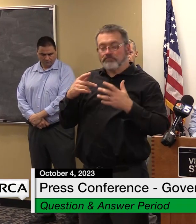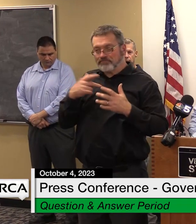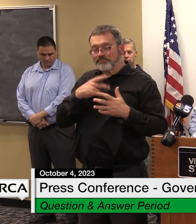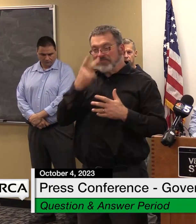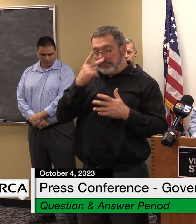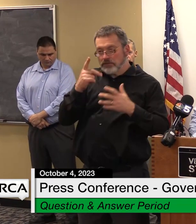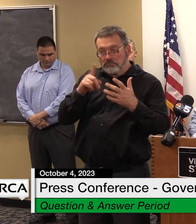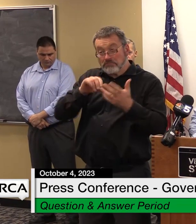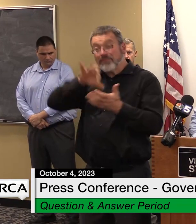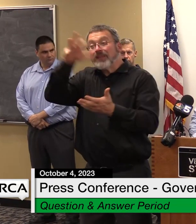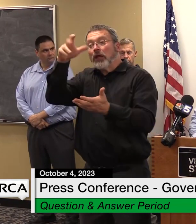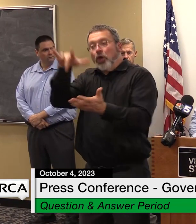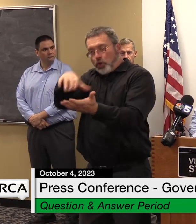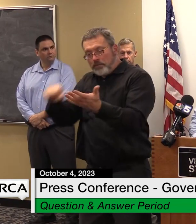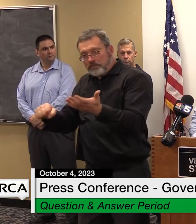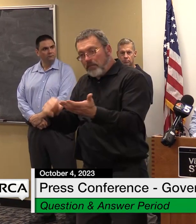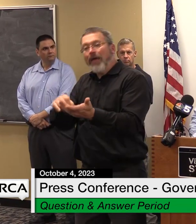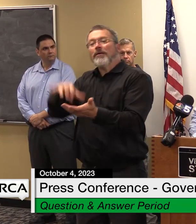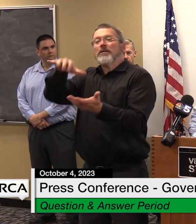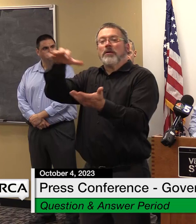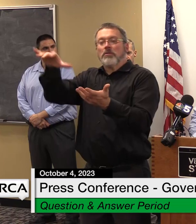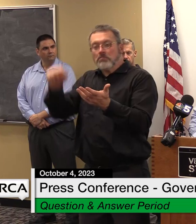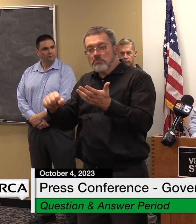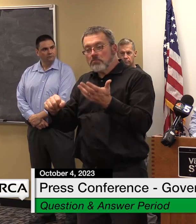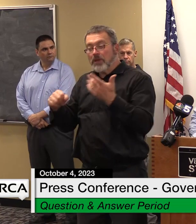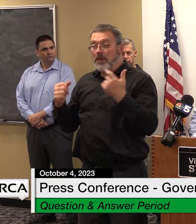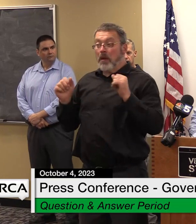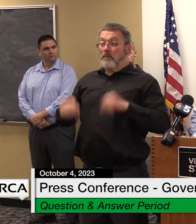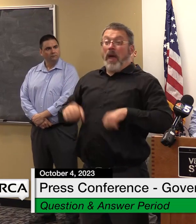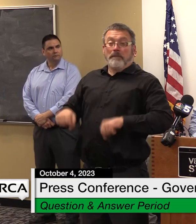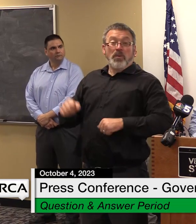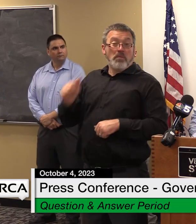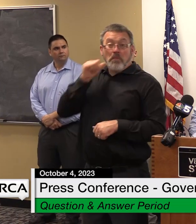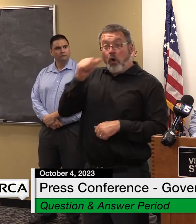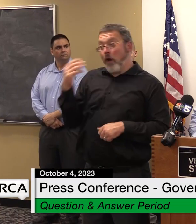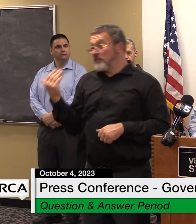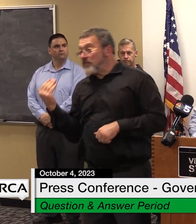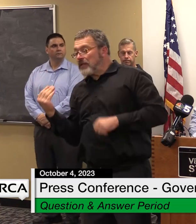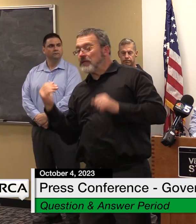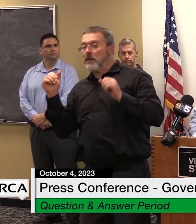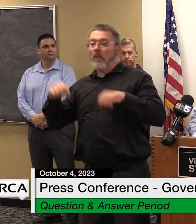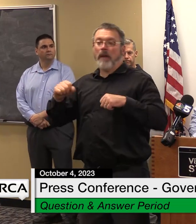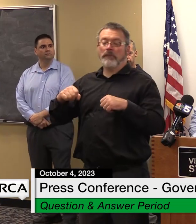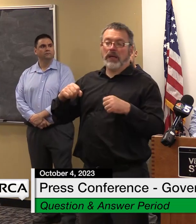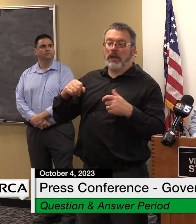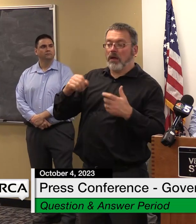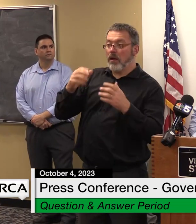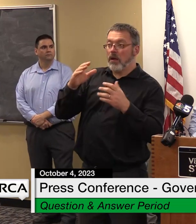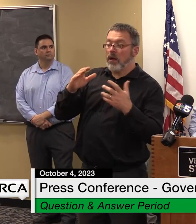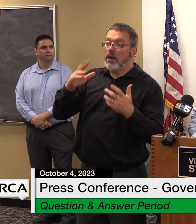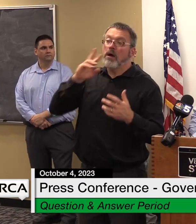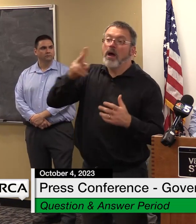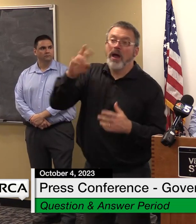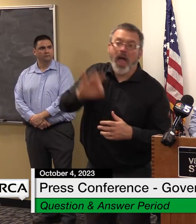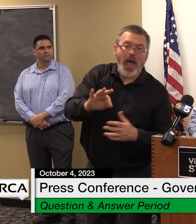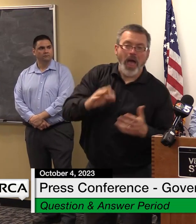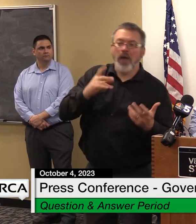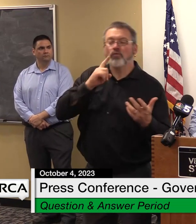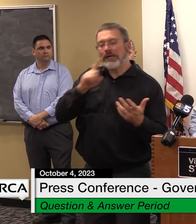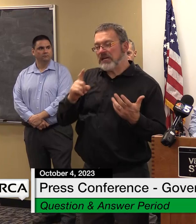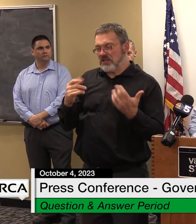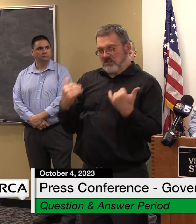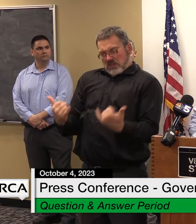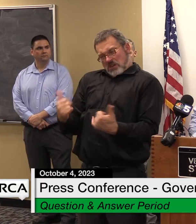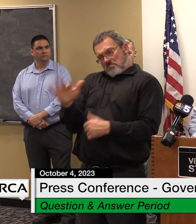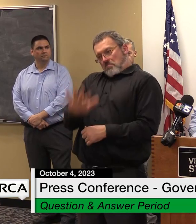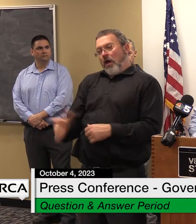So 11 could be 15 tomorrow. It could be 9 tomorrow. But that's about where we are. As I've said to the